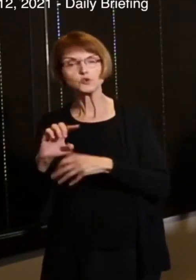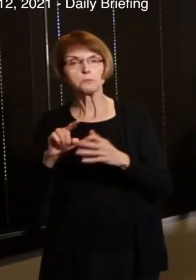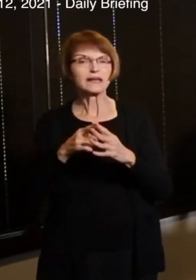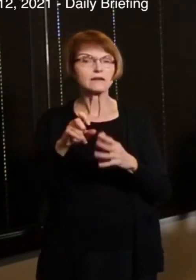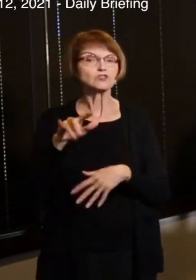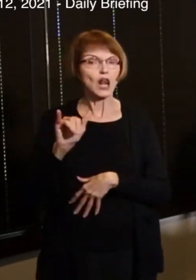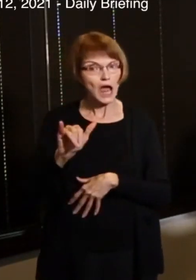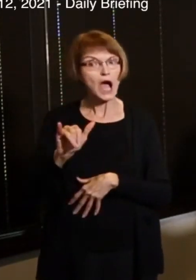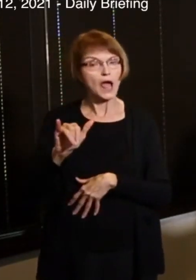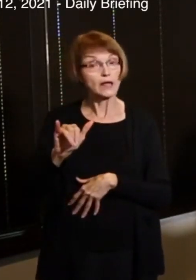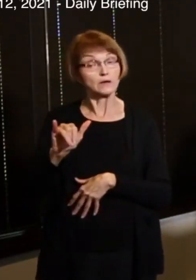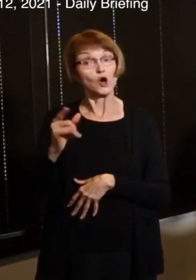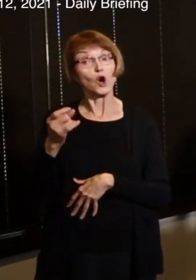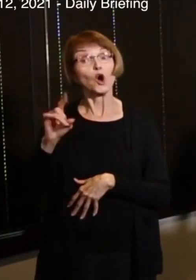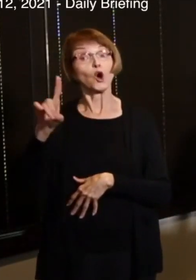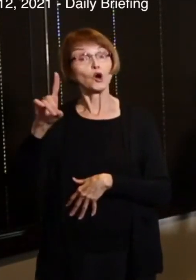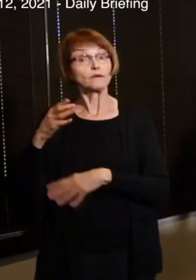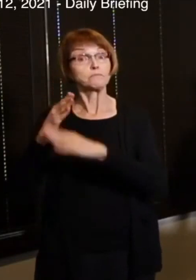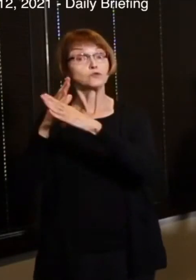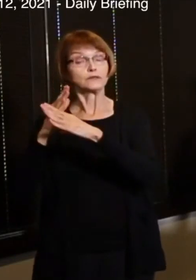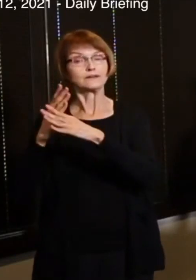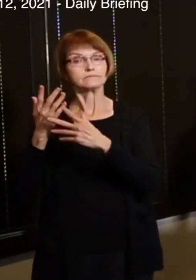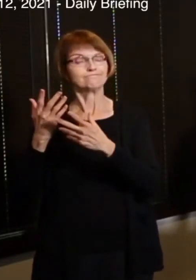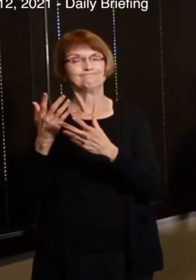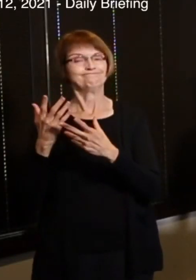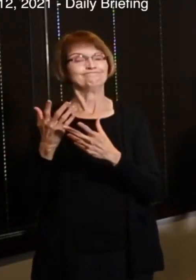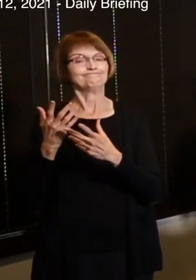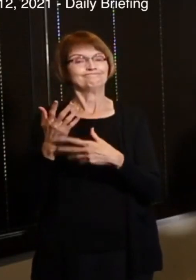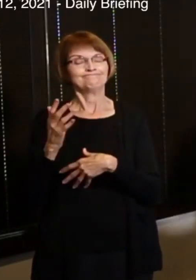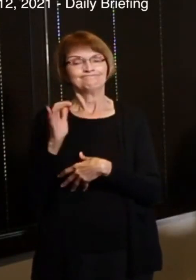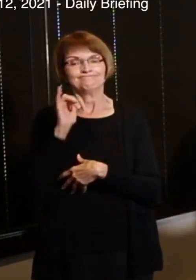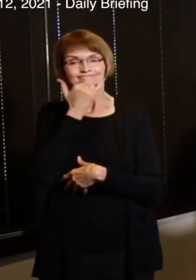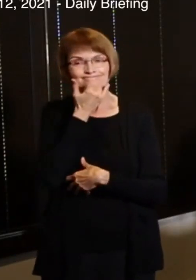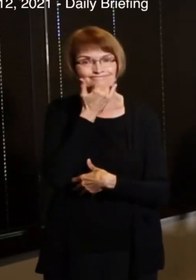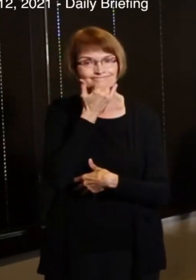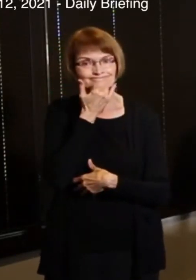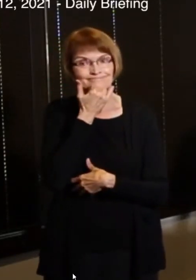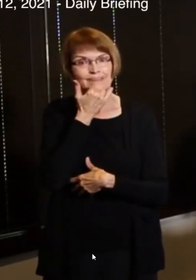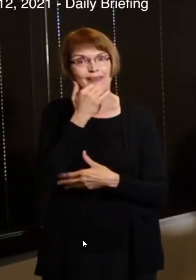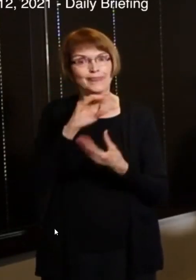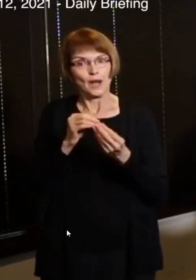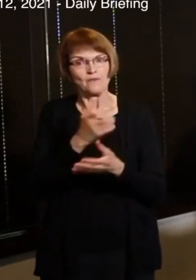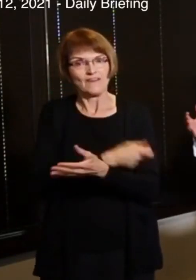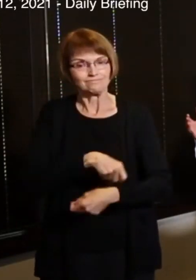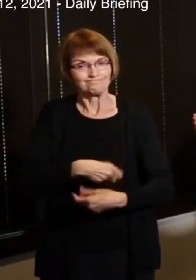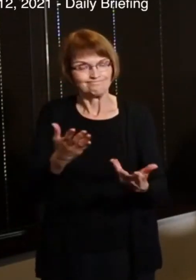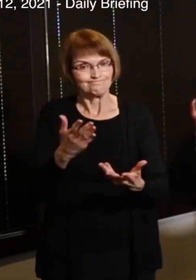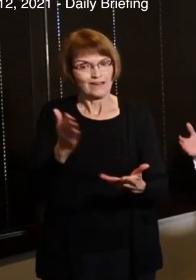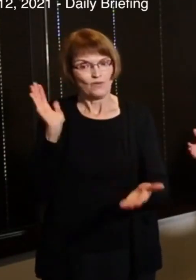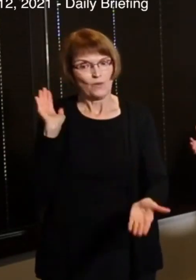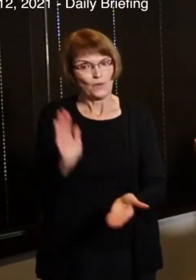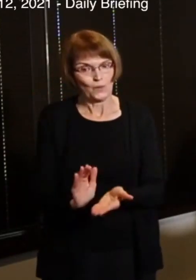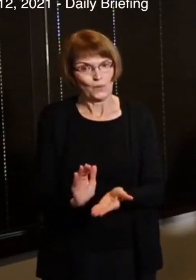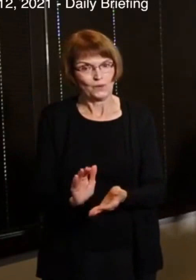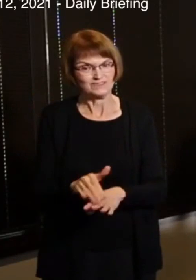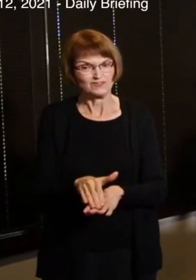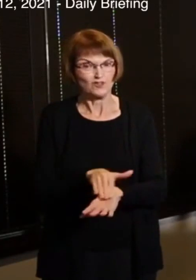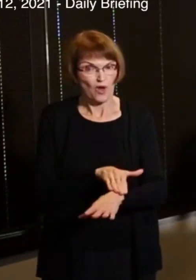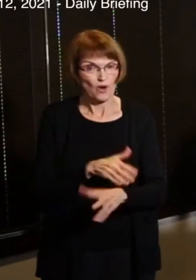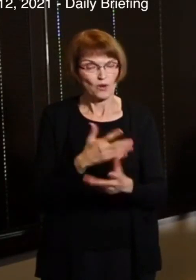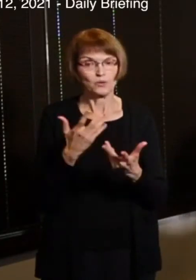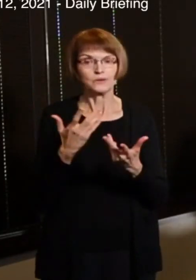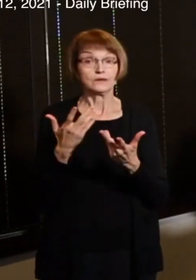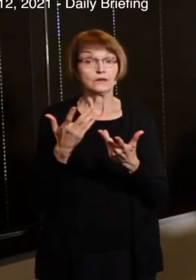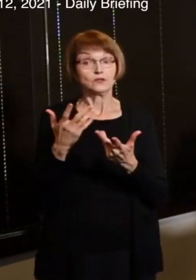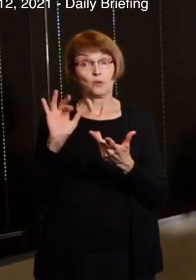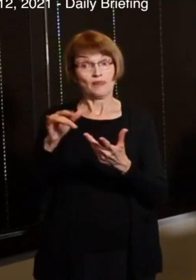July. And of course, our vaccinations have slowed since then. And so those projections, of course, then push out to later in the